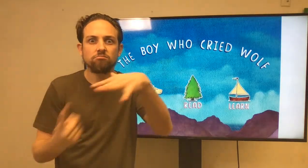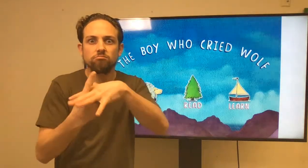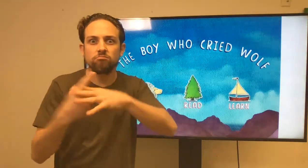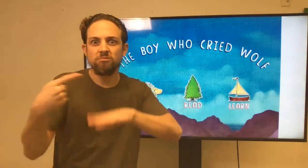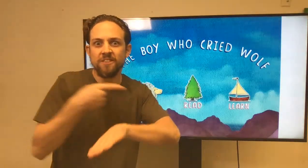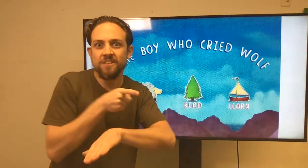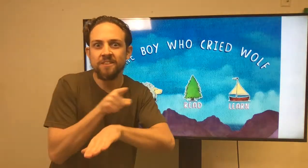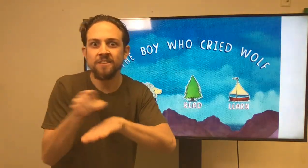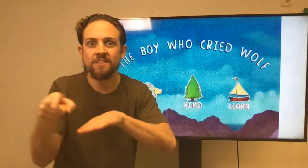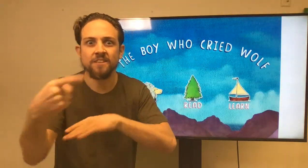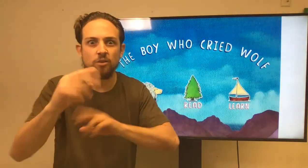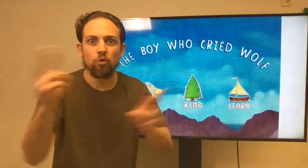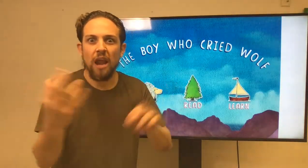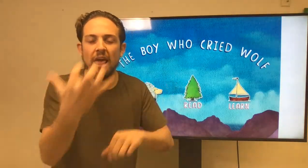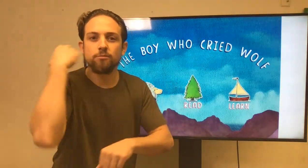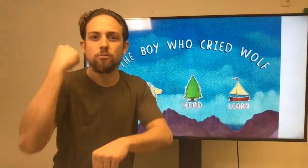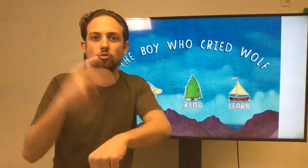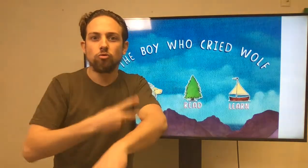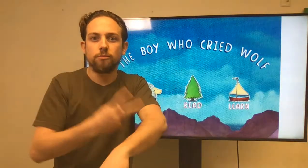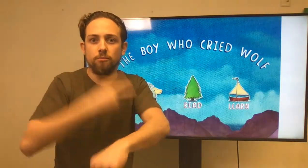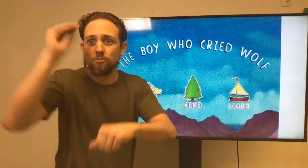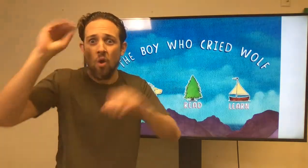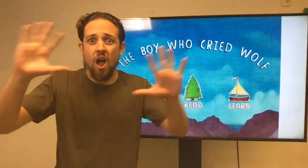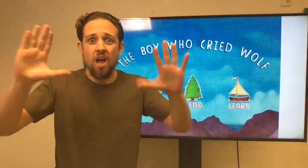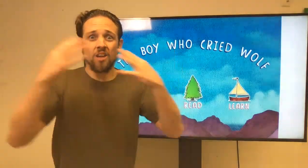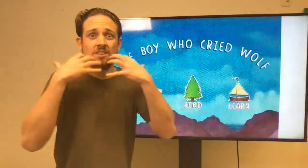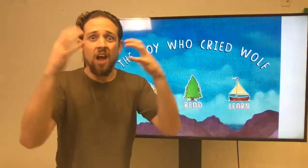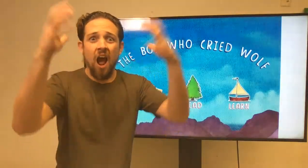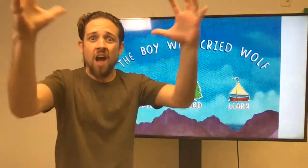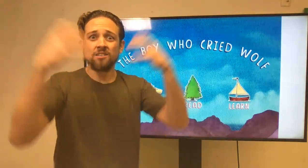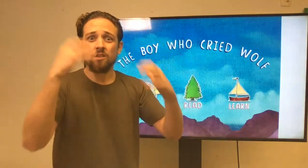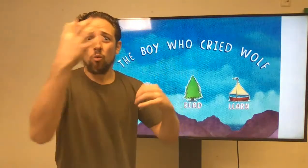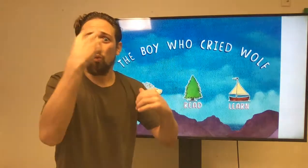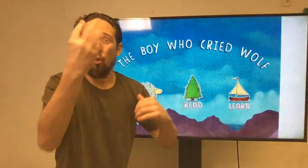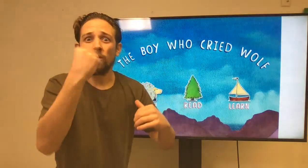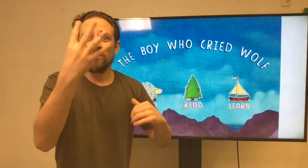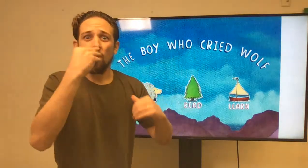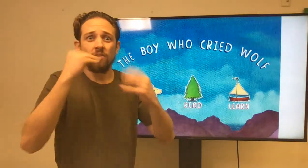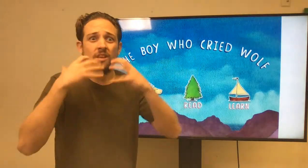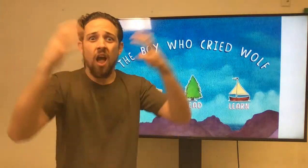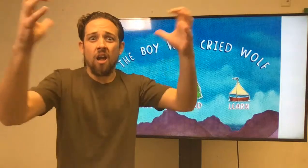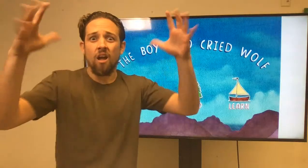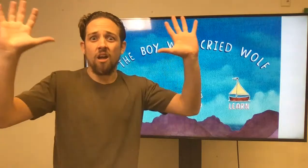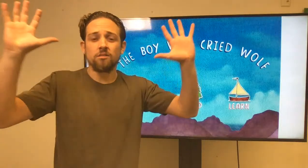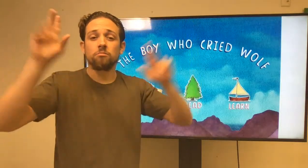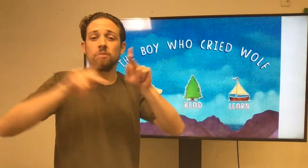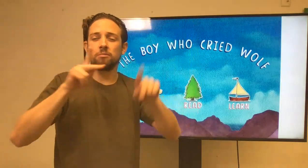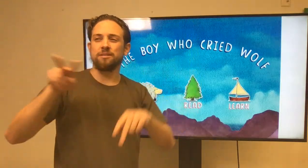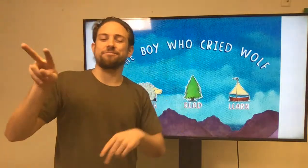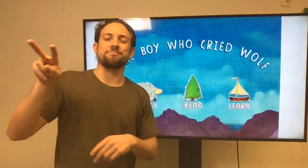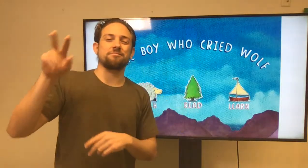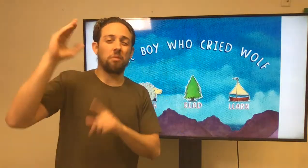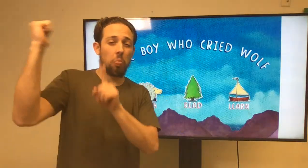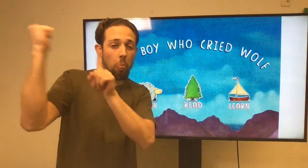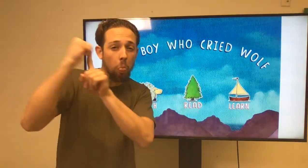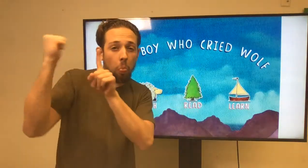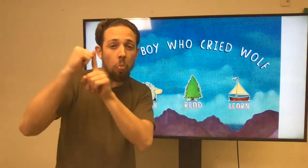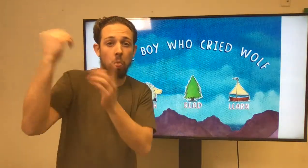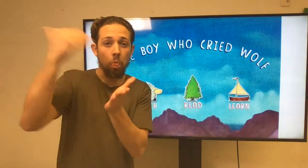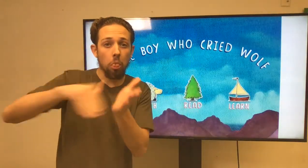They were fooled. But one day the boy saw a wolf in the midst of the flocks of sheep, and he screamed, "Wolf! Wolf!